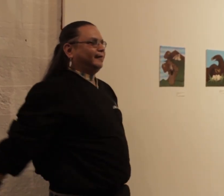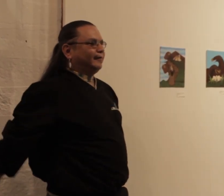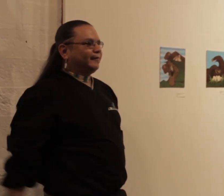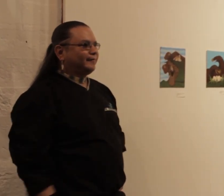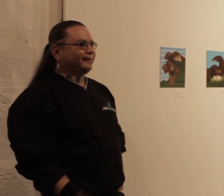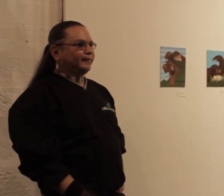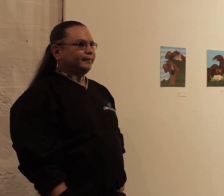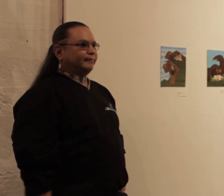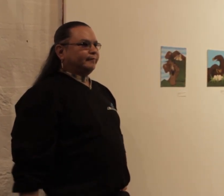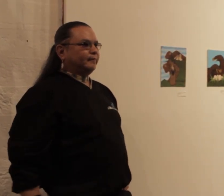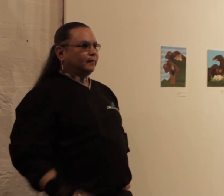Yeah.